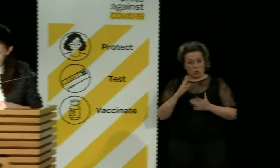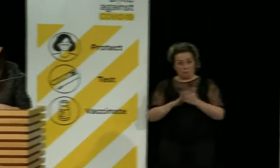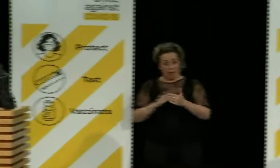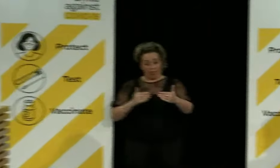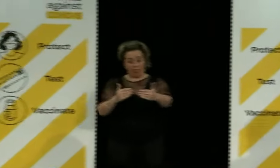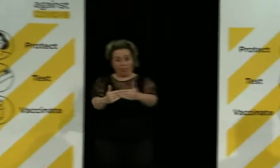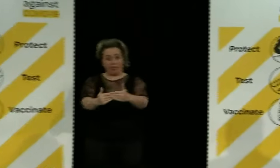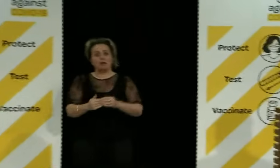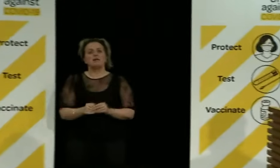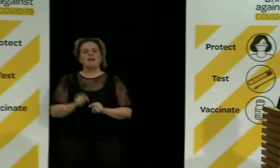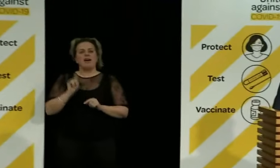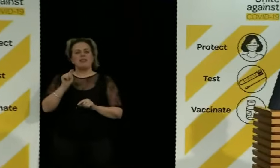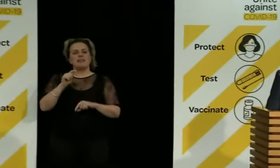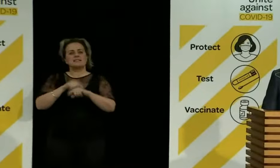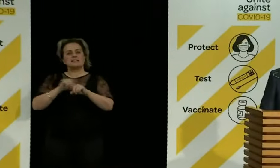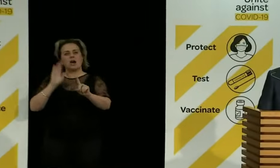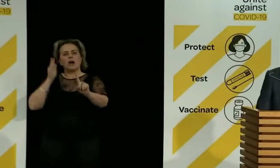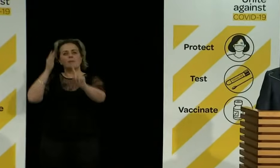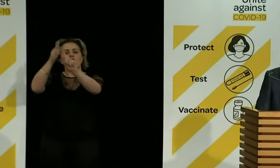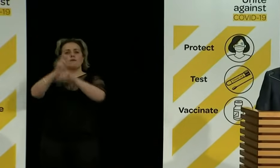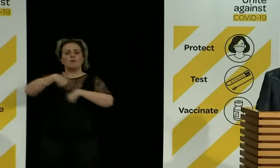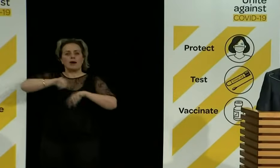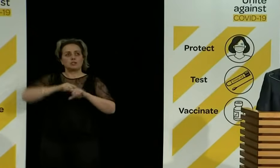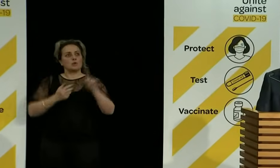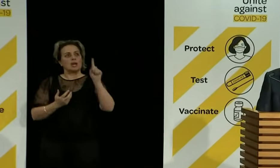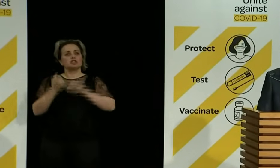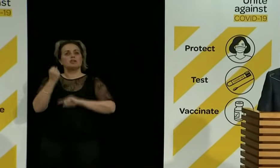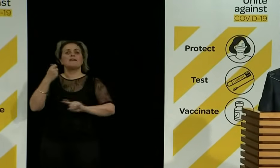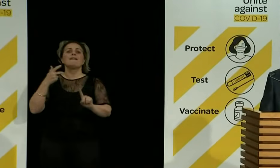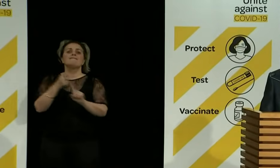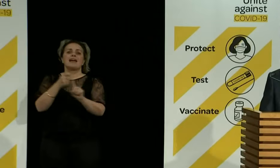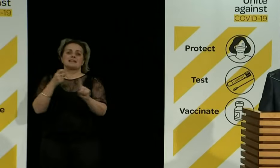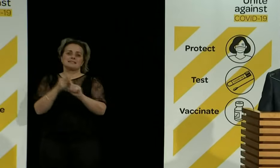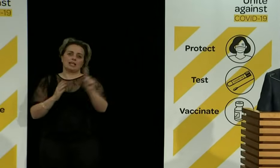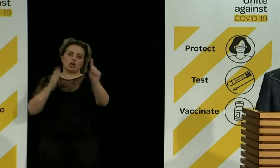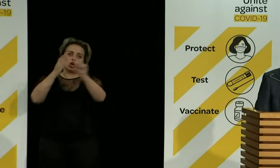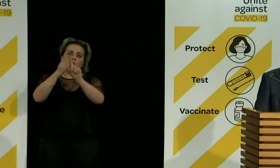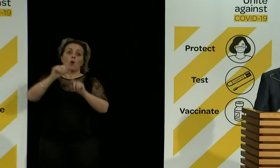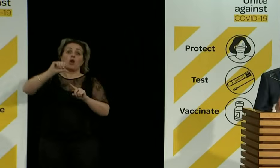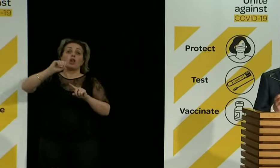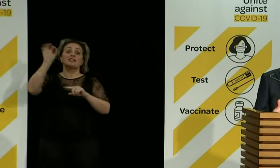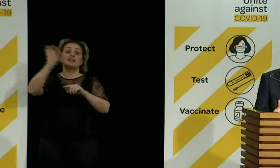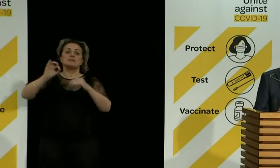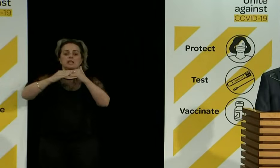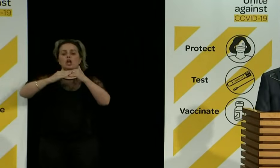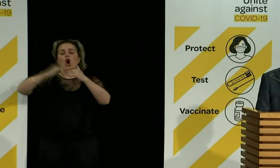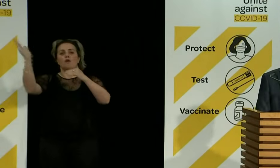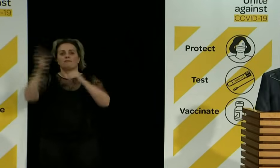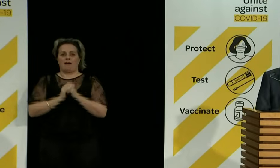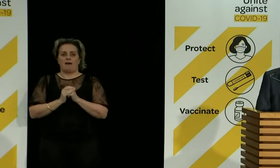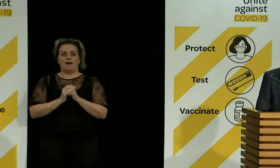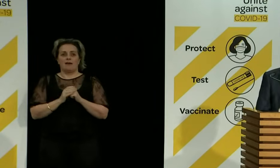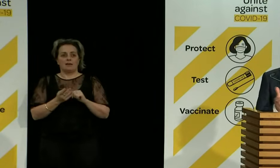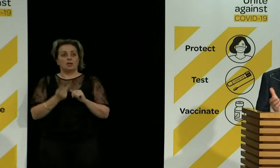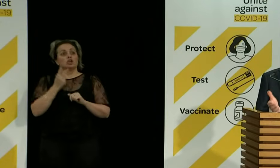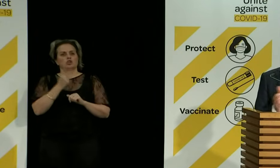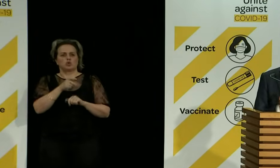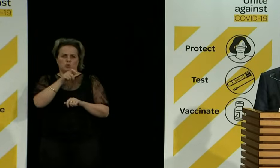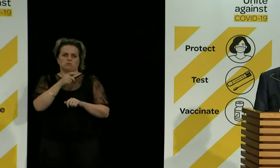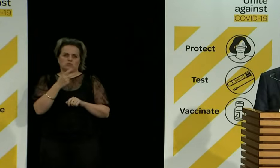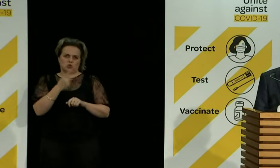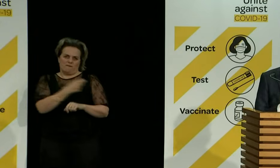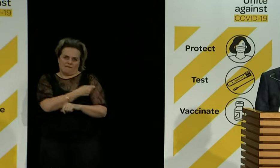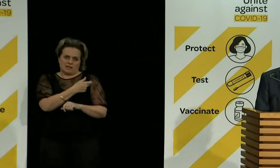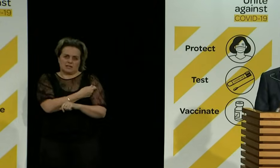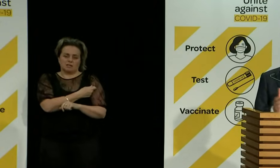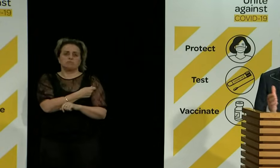frame for us to achieve our ambition around vaccination being higher than 90%, double vaccinated, and then of course it's another